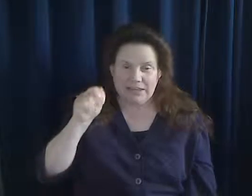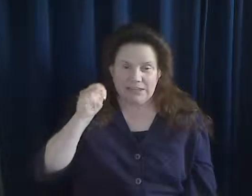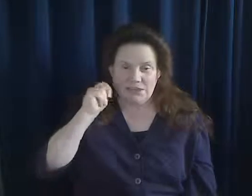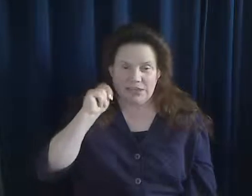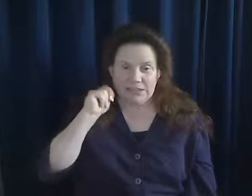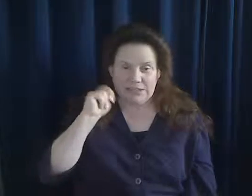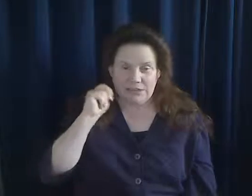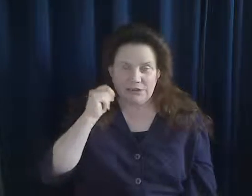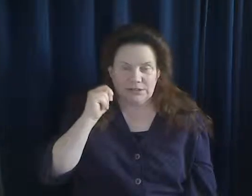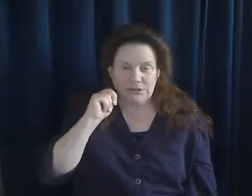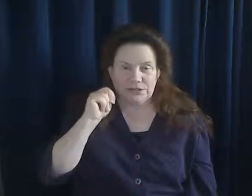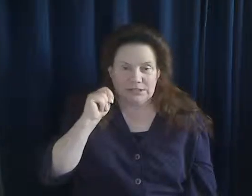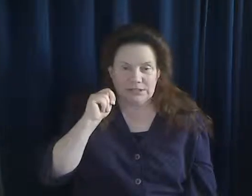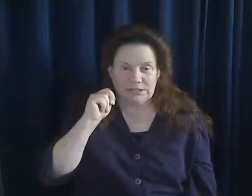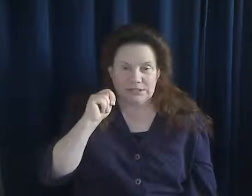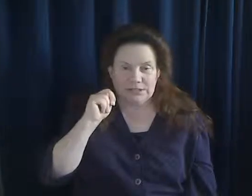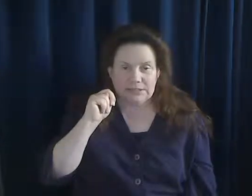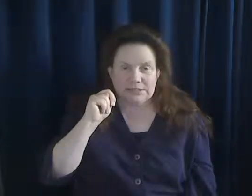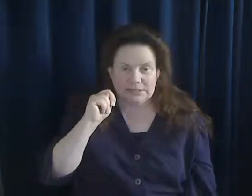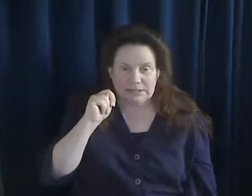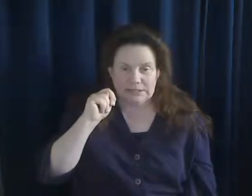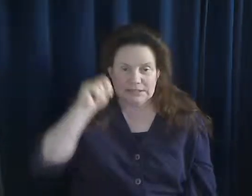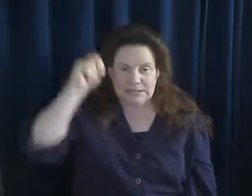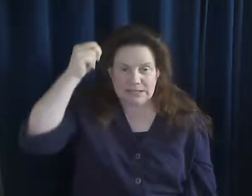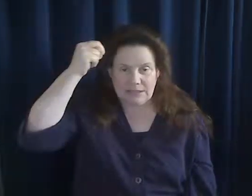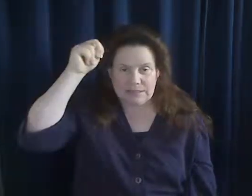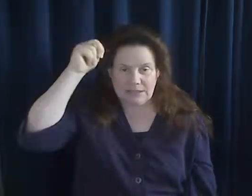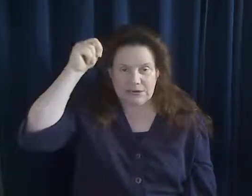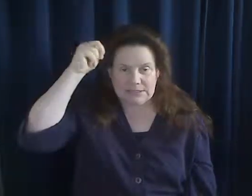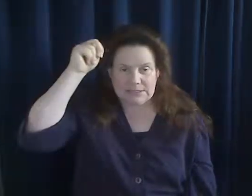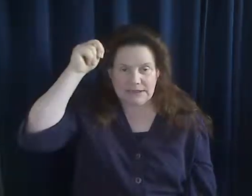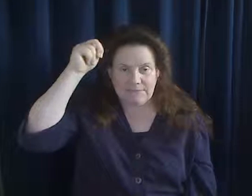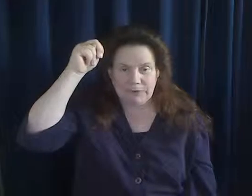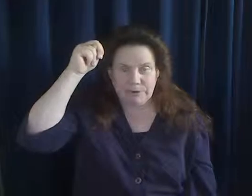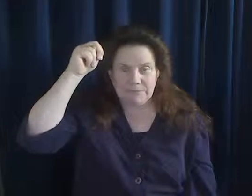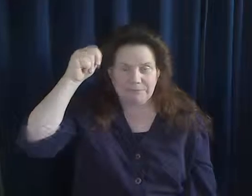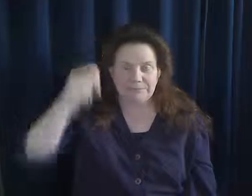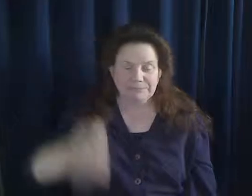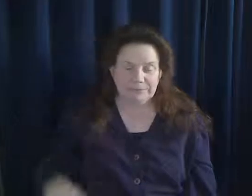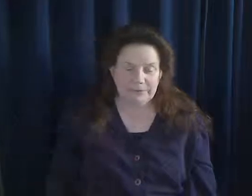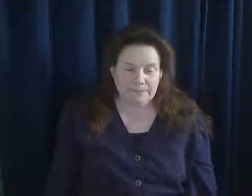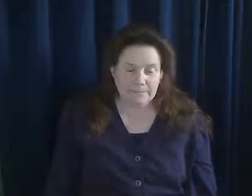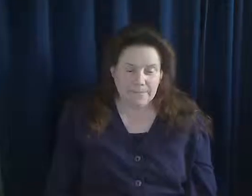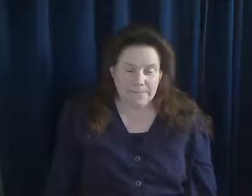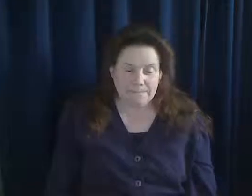and shake it near your chin, it's a niece. Up here, it's a nephew.